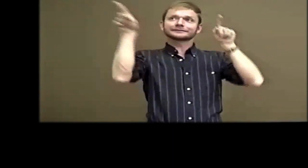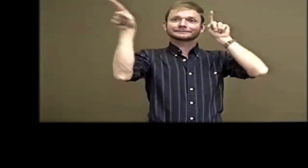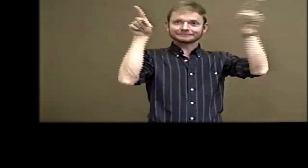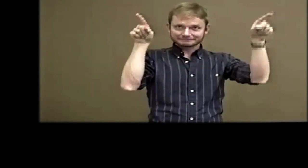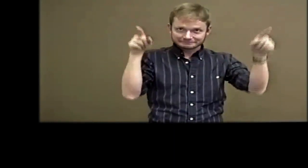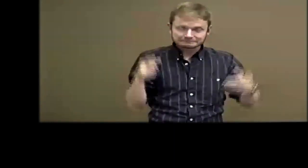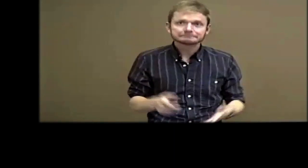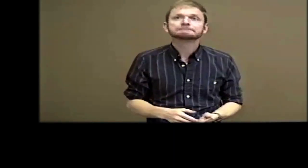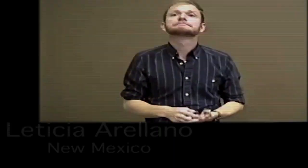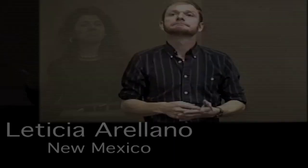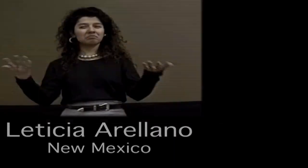German.